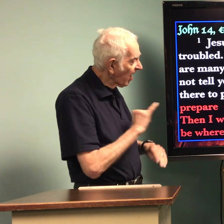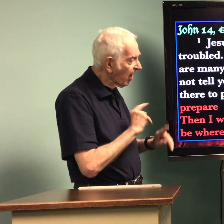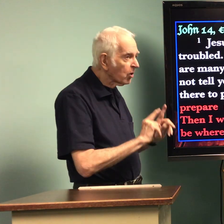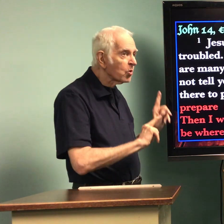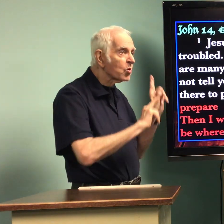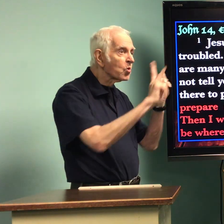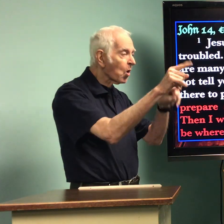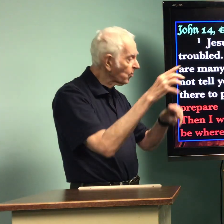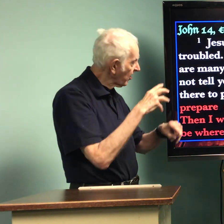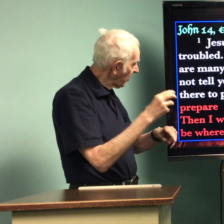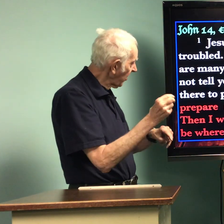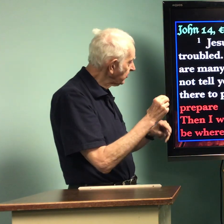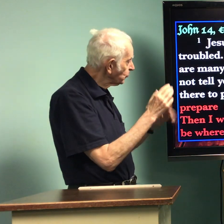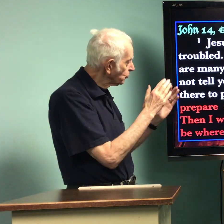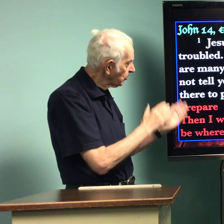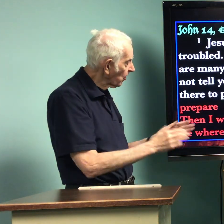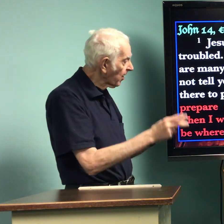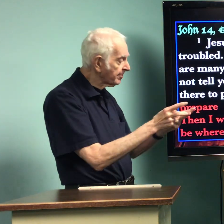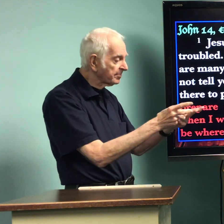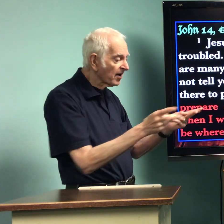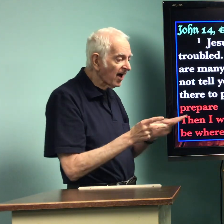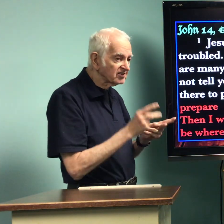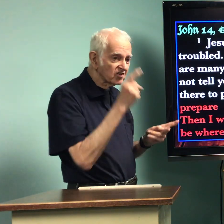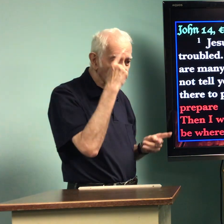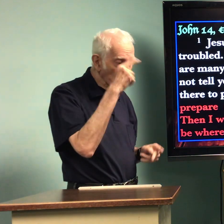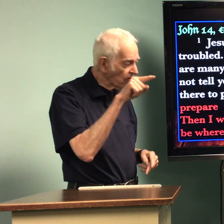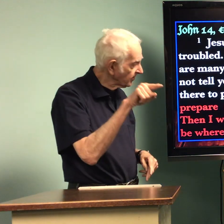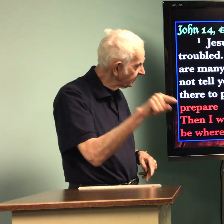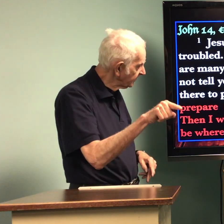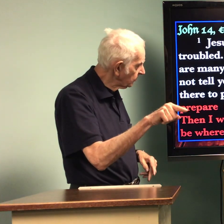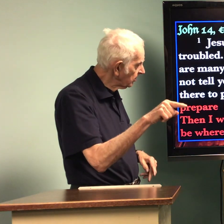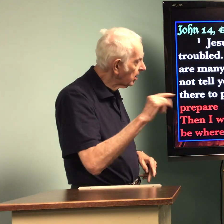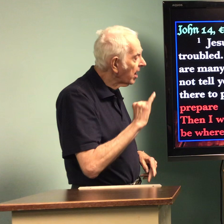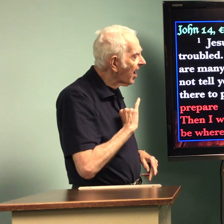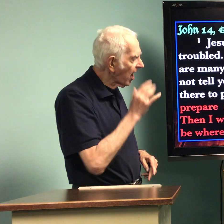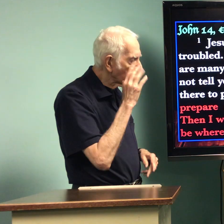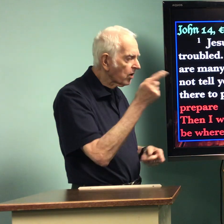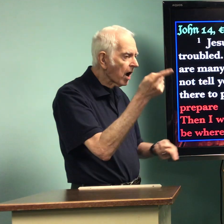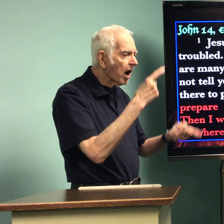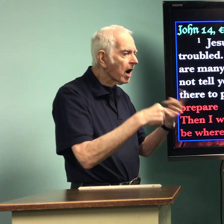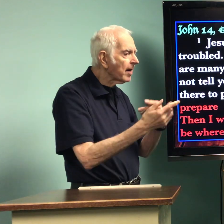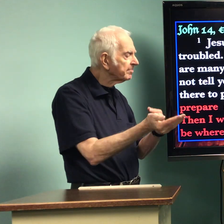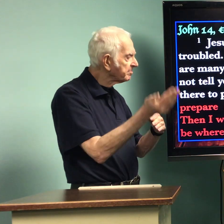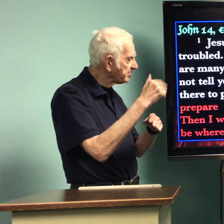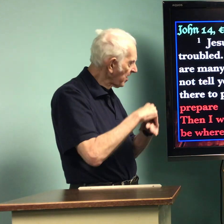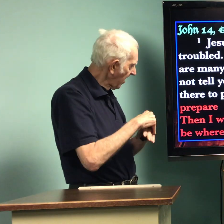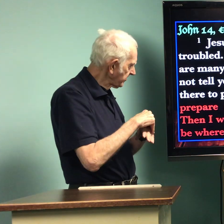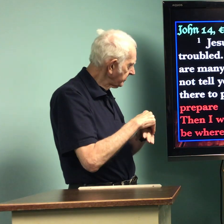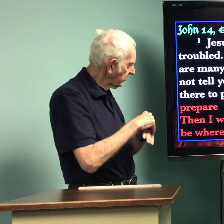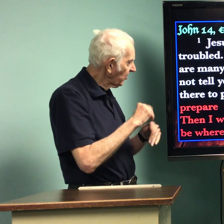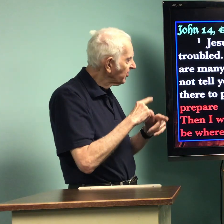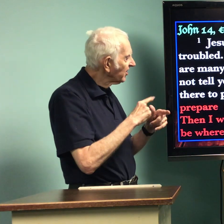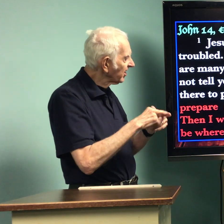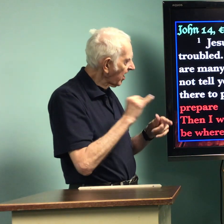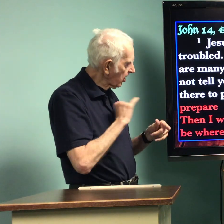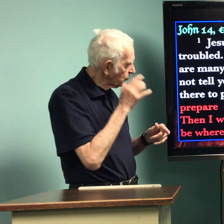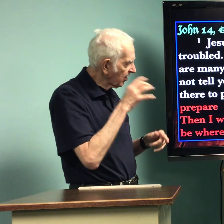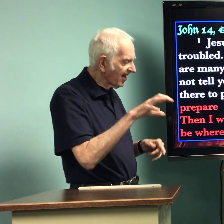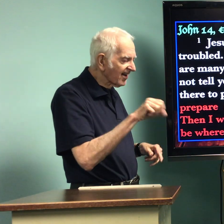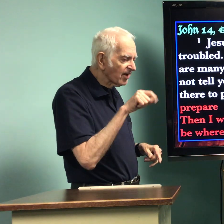After I go and prepare a place for you, I will come back. Then I